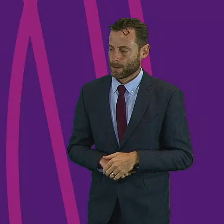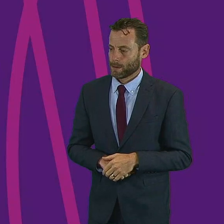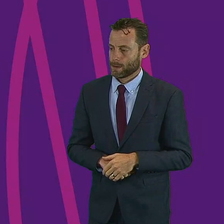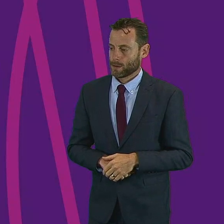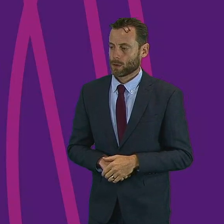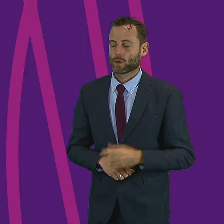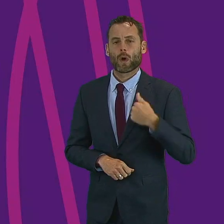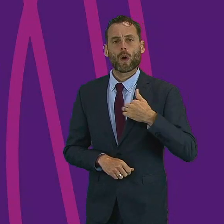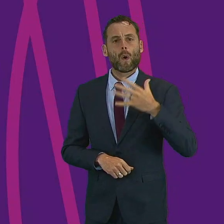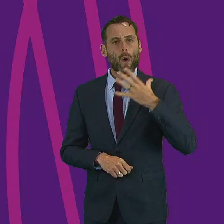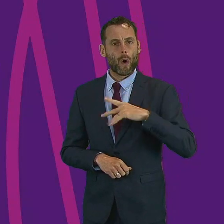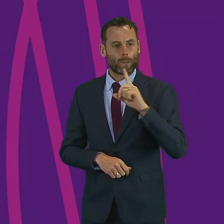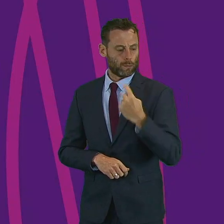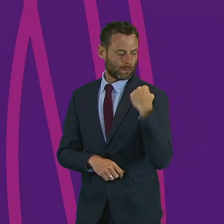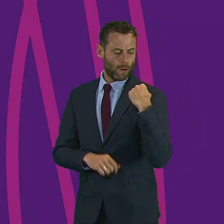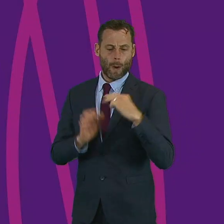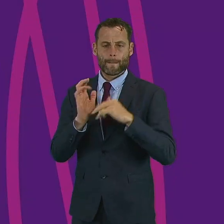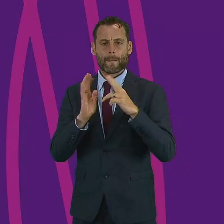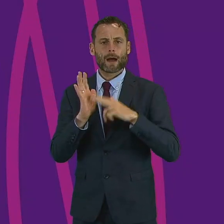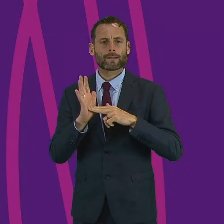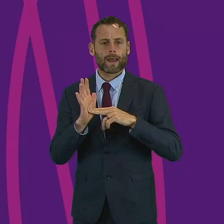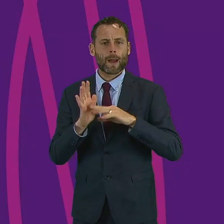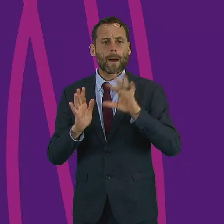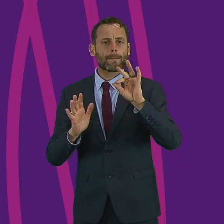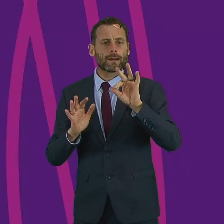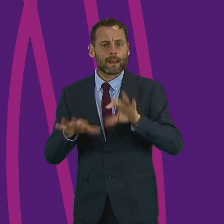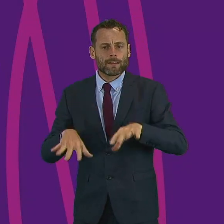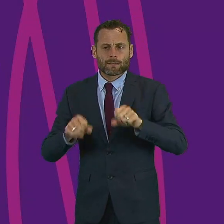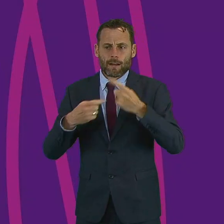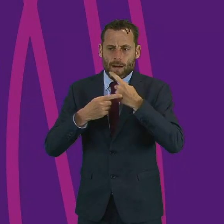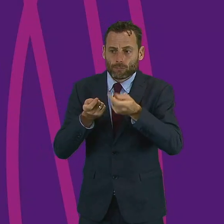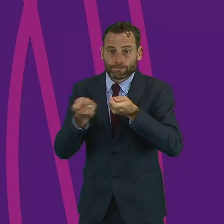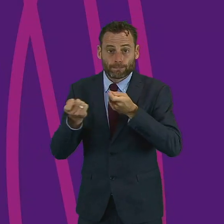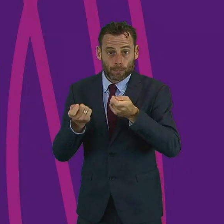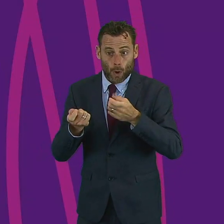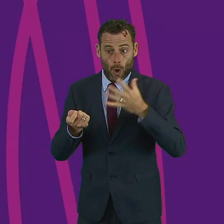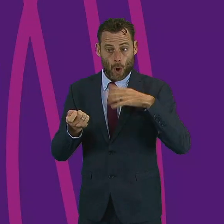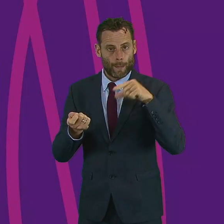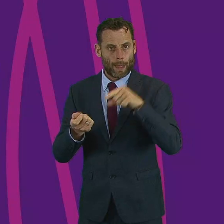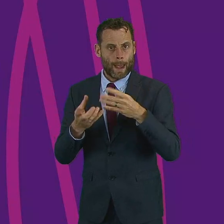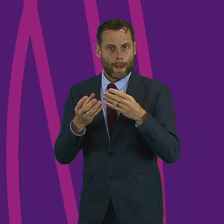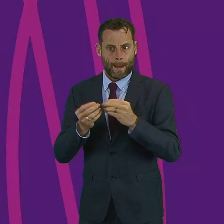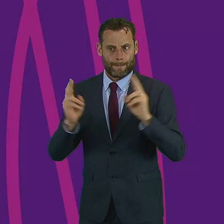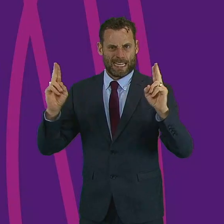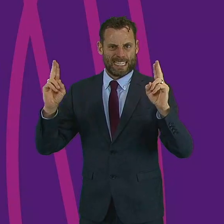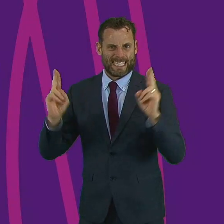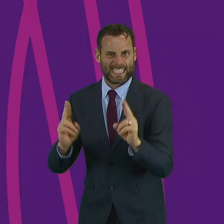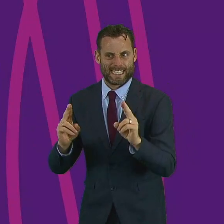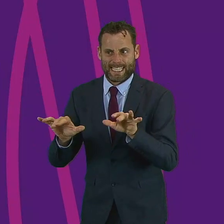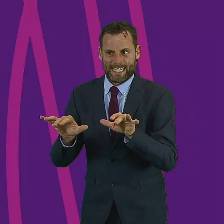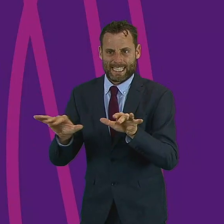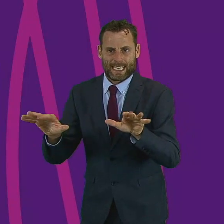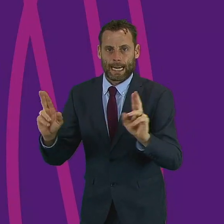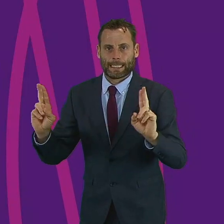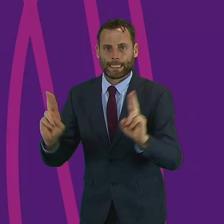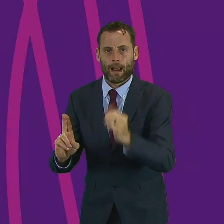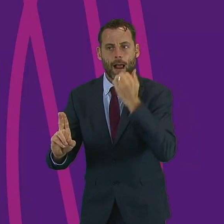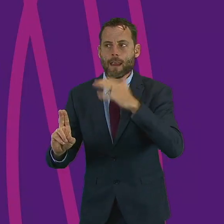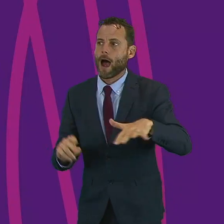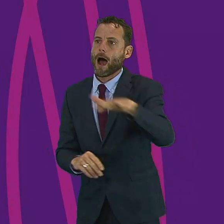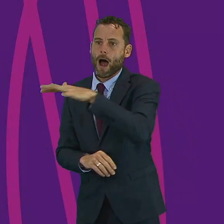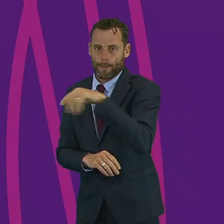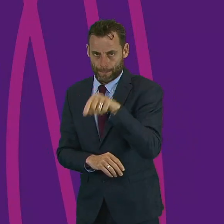reduce transmission, and we will, of course, monitor this very carefully. We are also considering carefully, obviously on an ongoing basis, whether